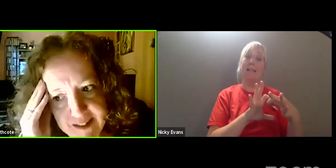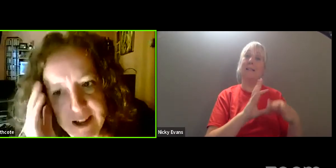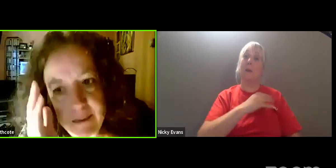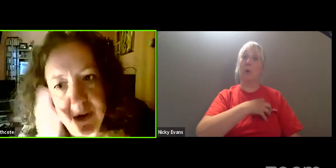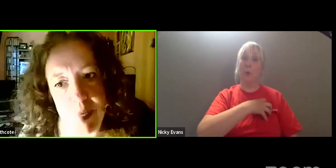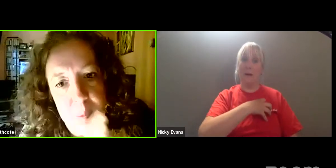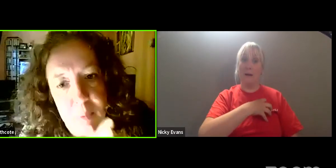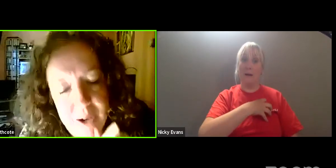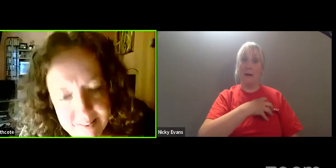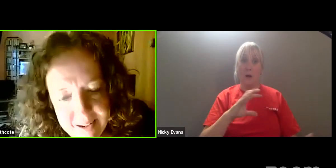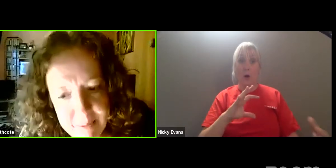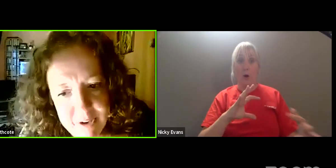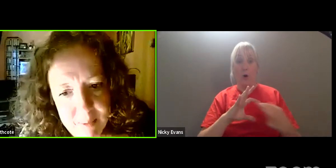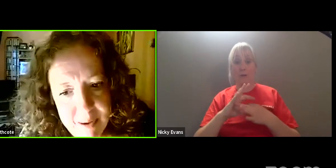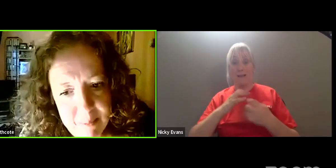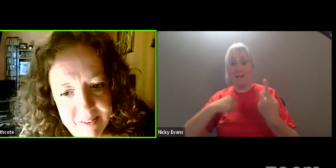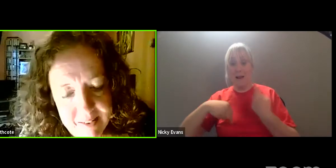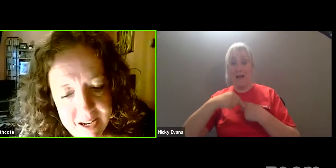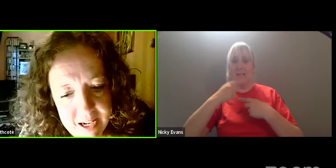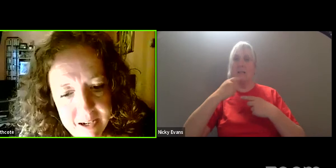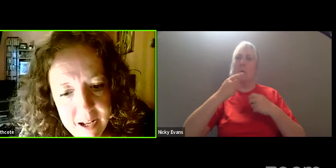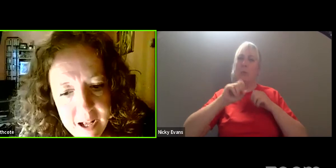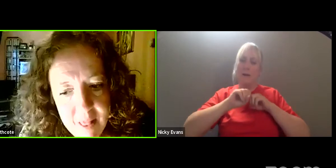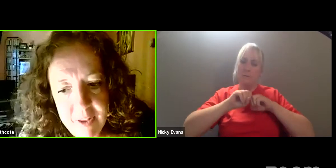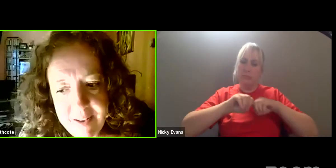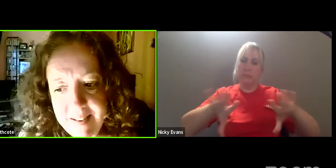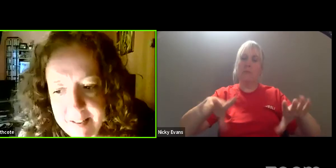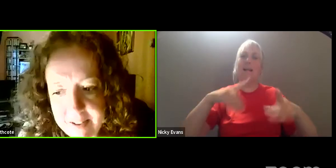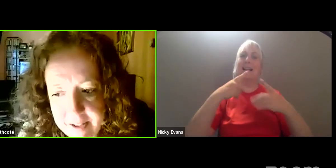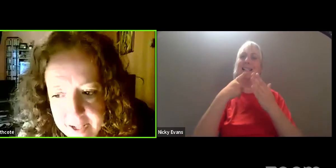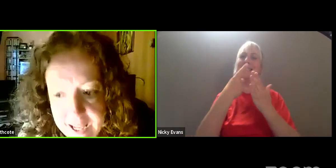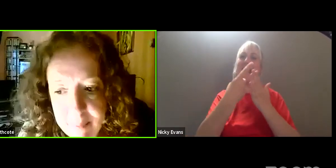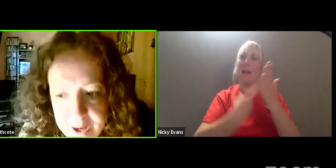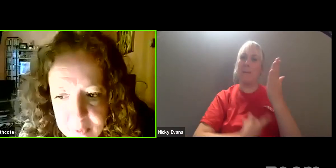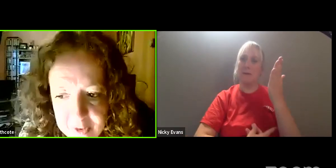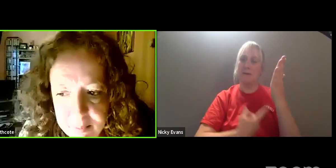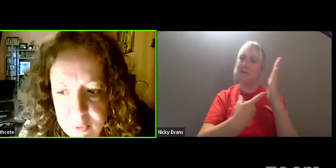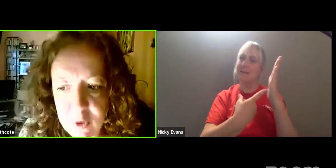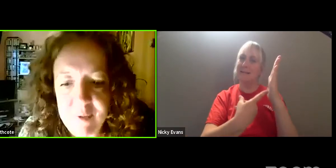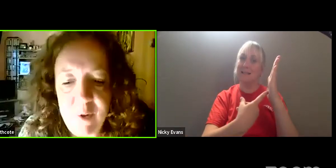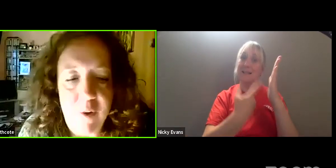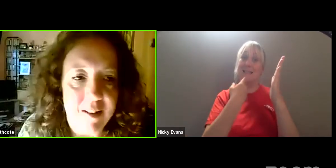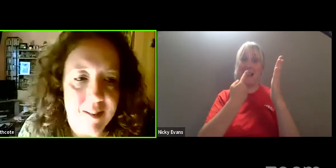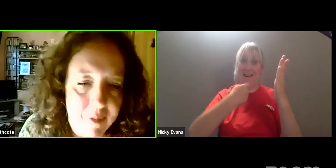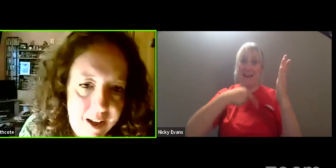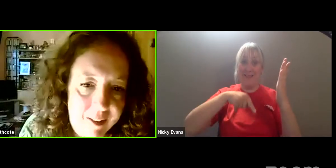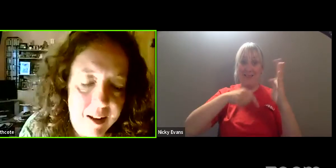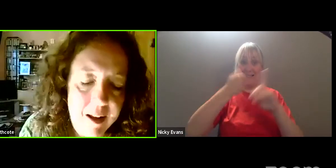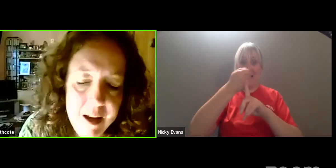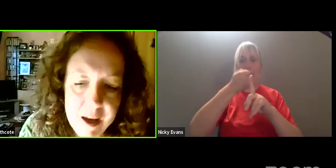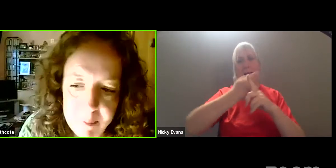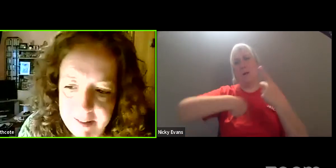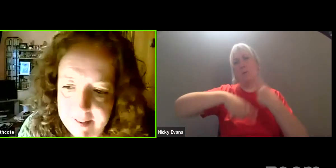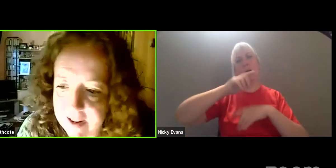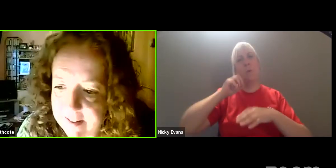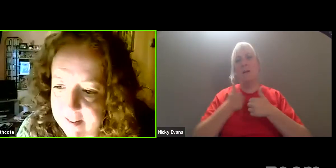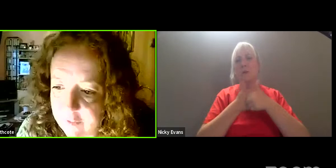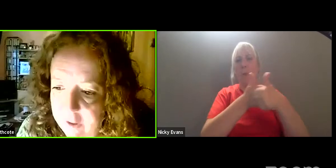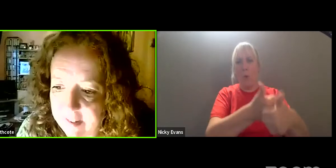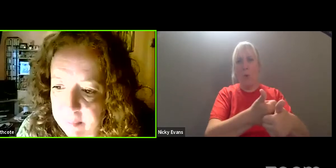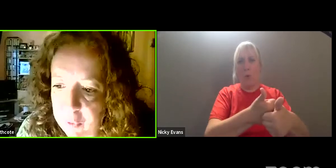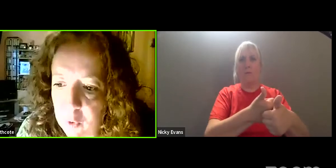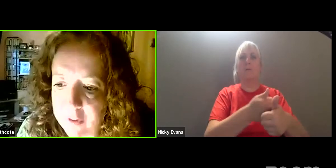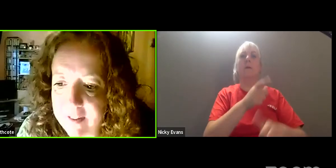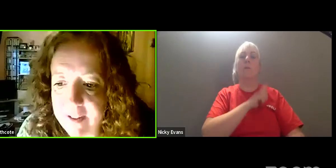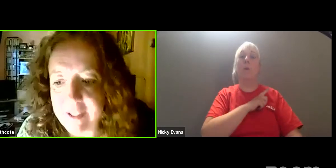joint statement, and we put out a statement to our members saying that this is a campaign we're supportive of. It's something that PCS